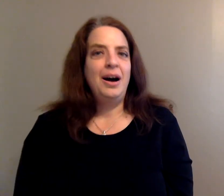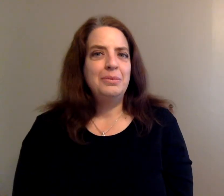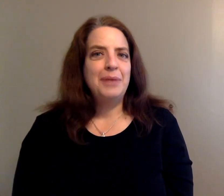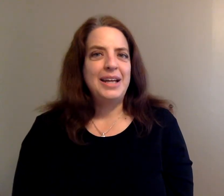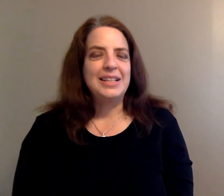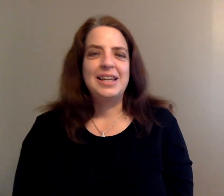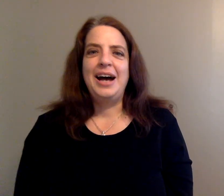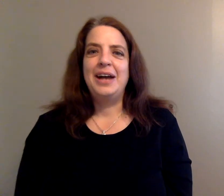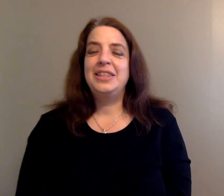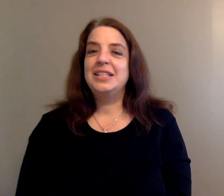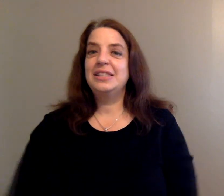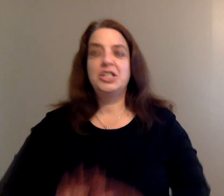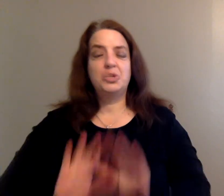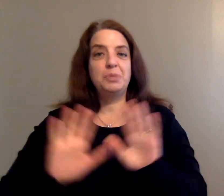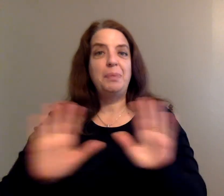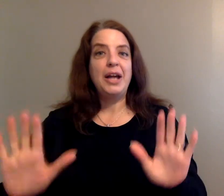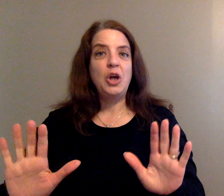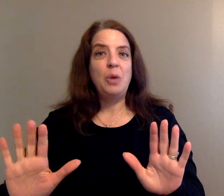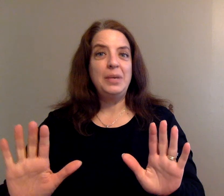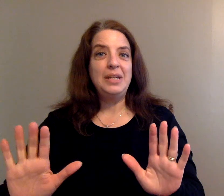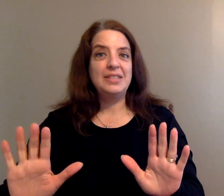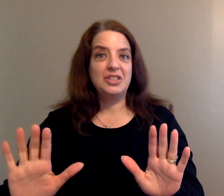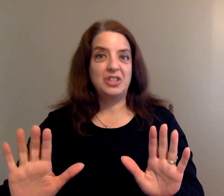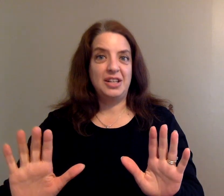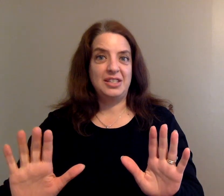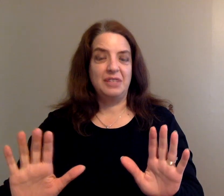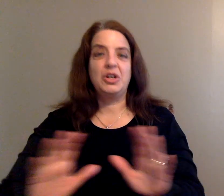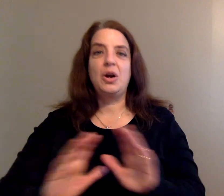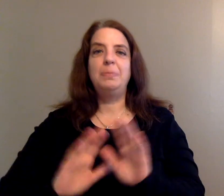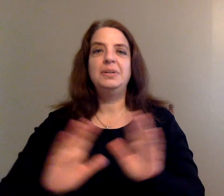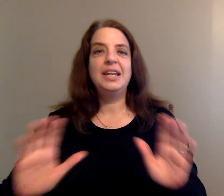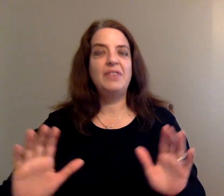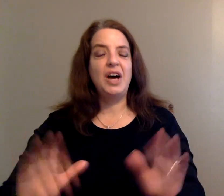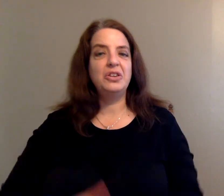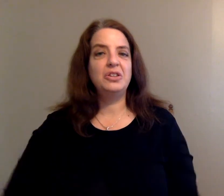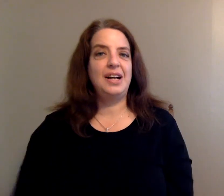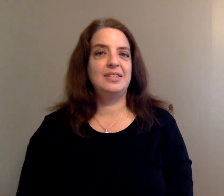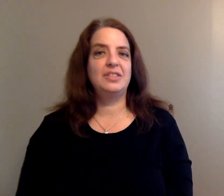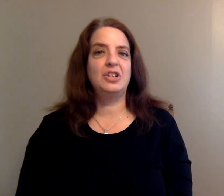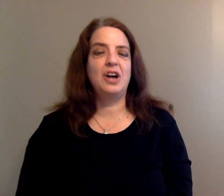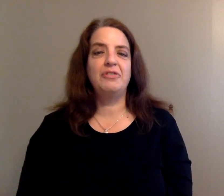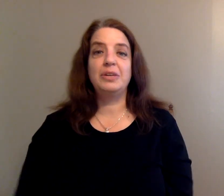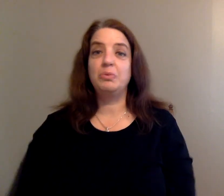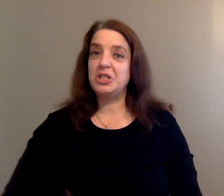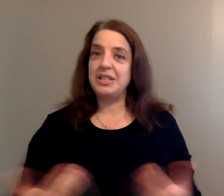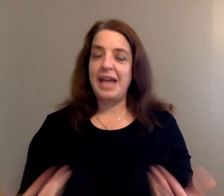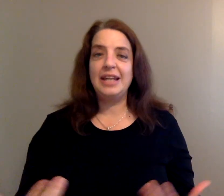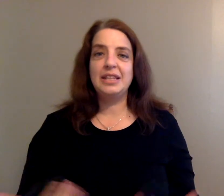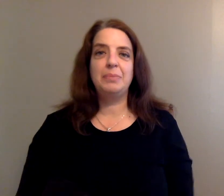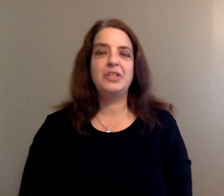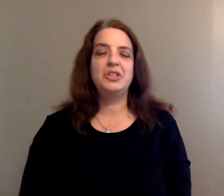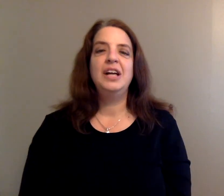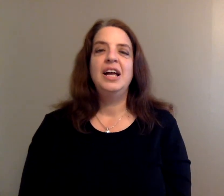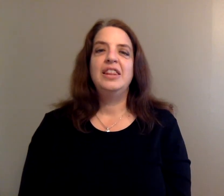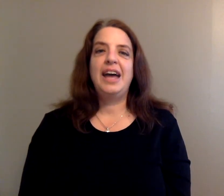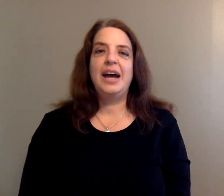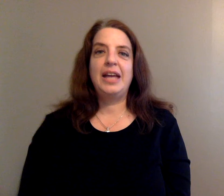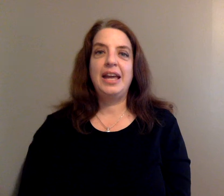right, this list was by no means exhaustive. There are plenty of other classes that are offered at Richland and at the Bechtel that can help